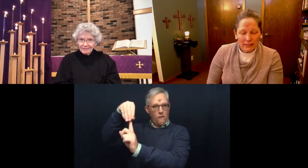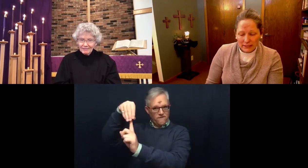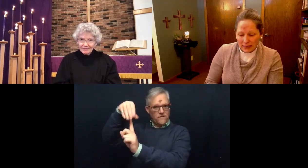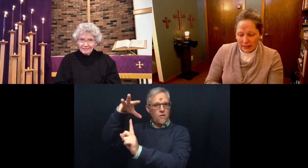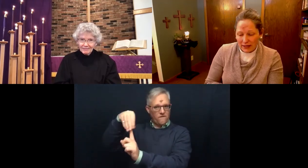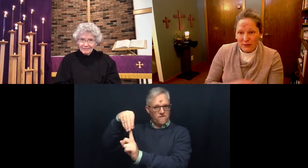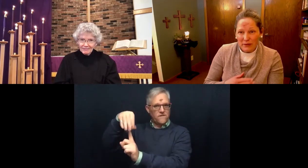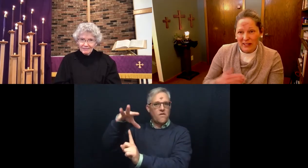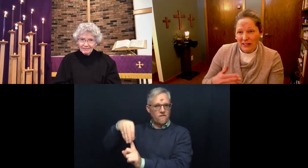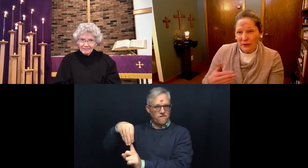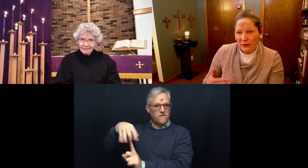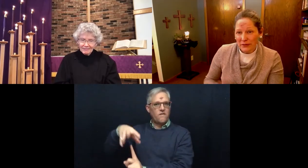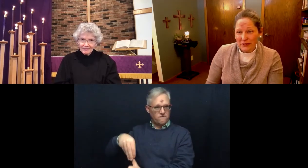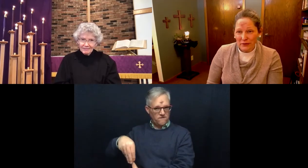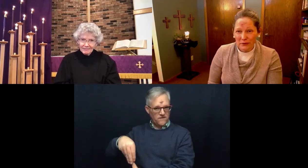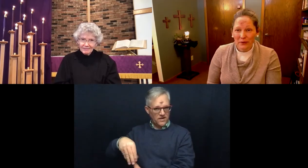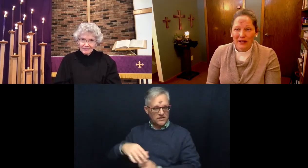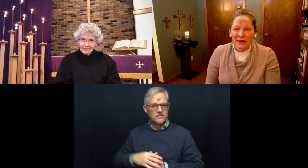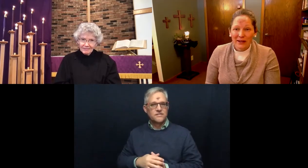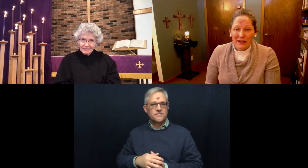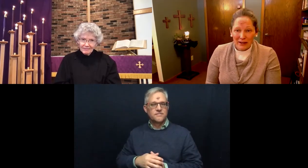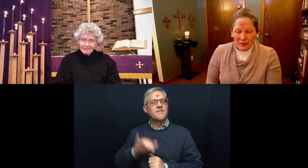reminding us that as we get closer to